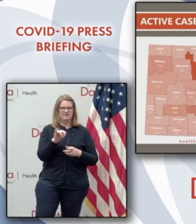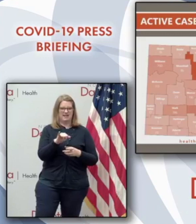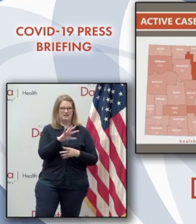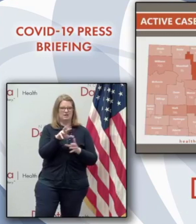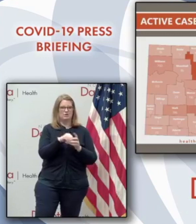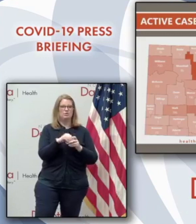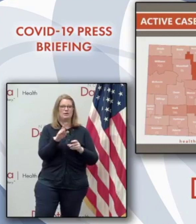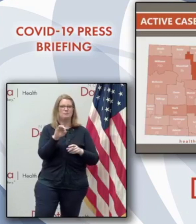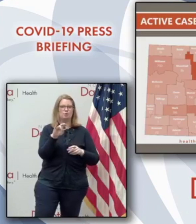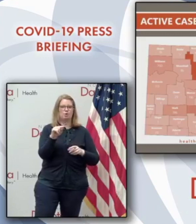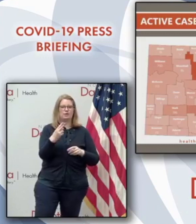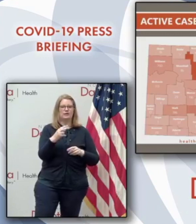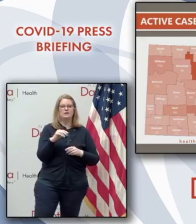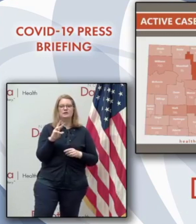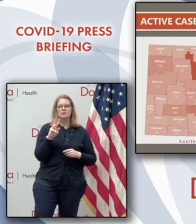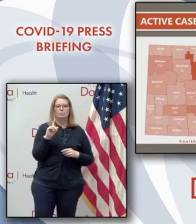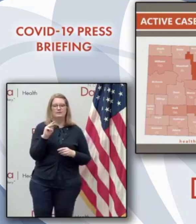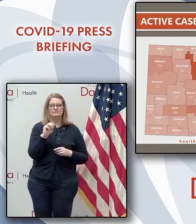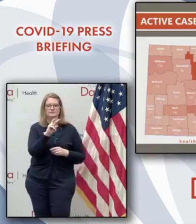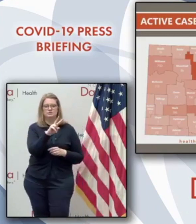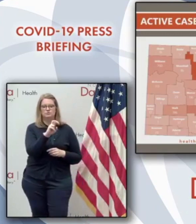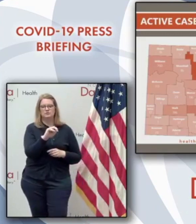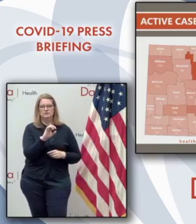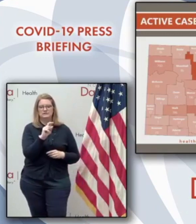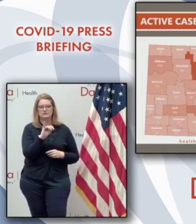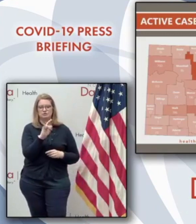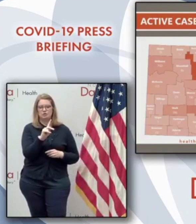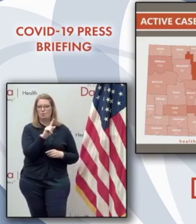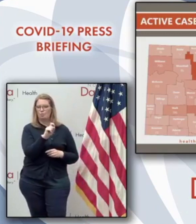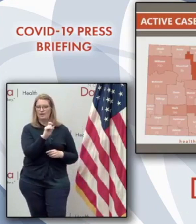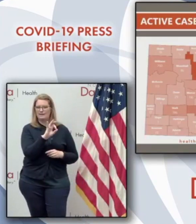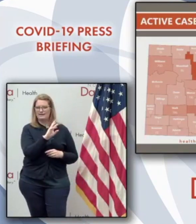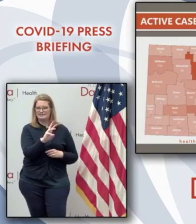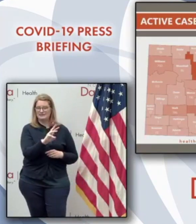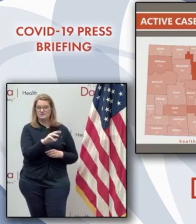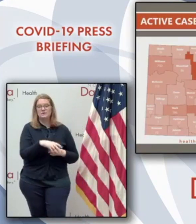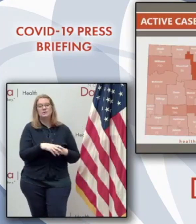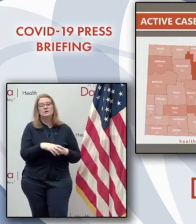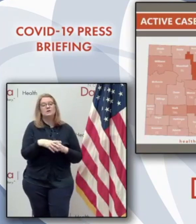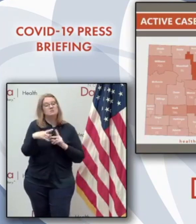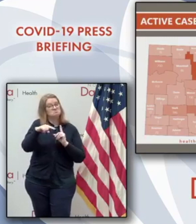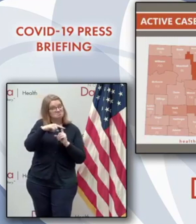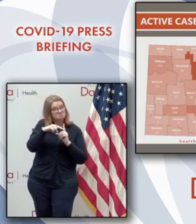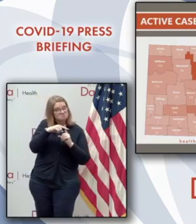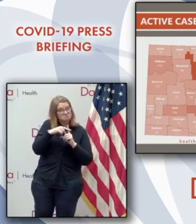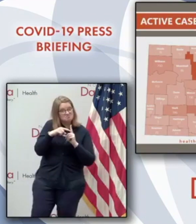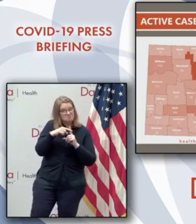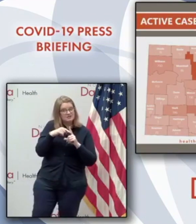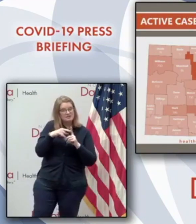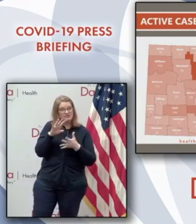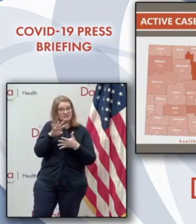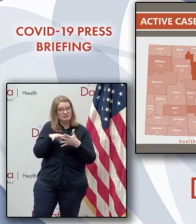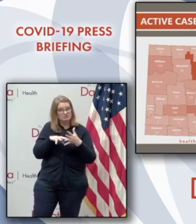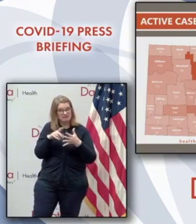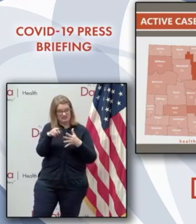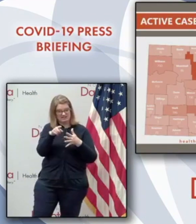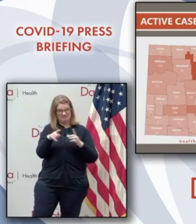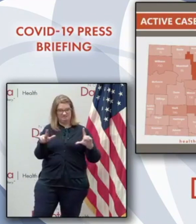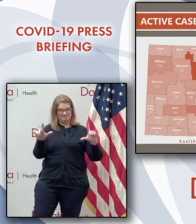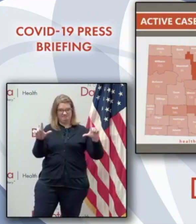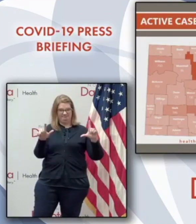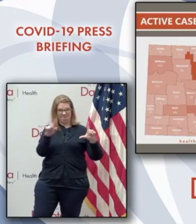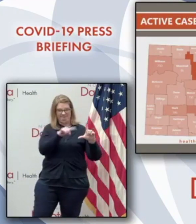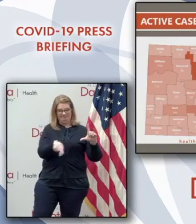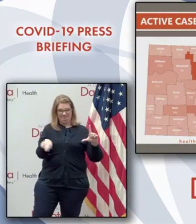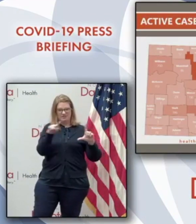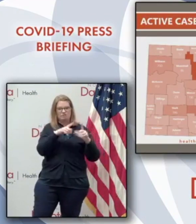ones earlier. Williams 200 and Stark 196. The good news on this chart, the darker it is, then that's the more